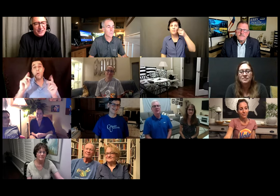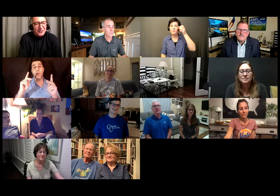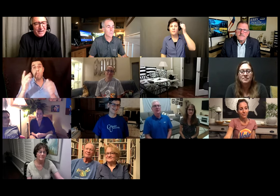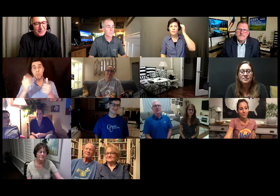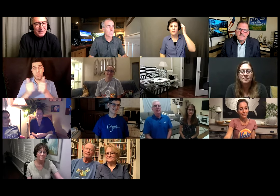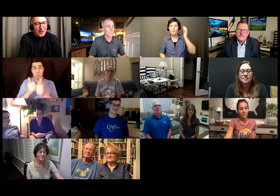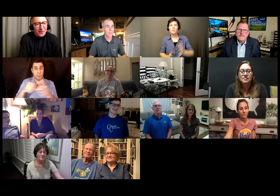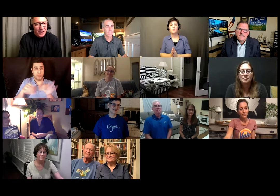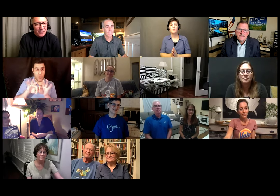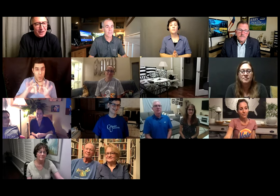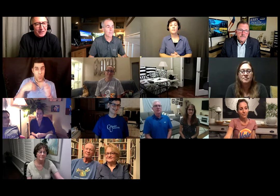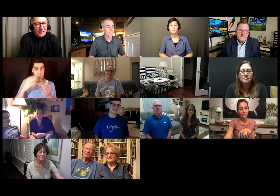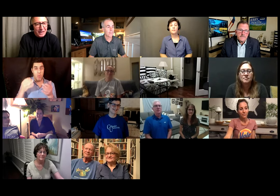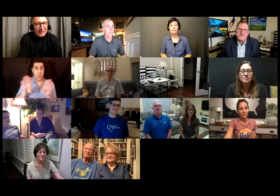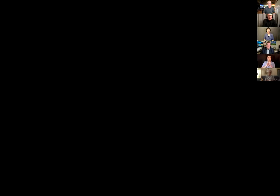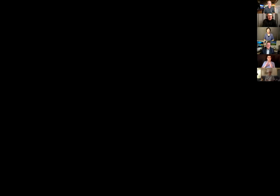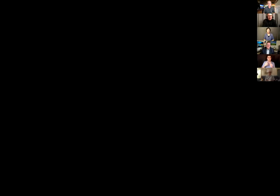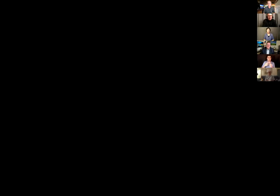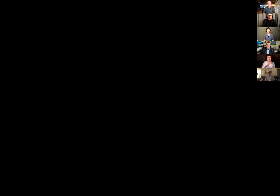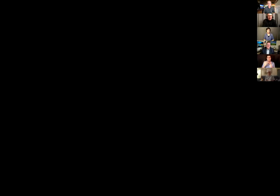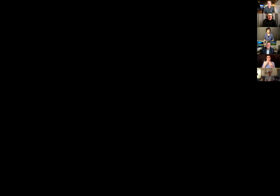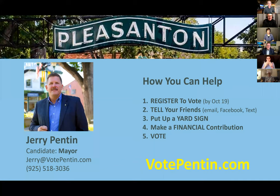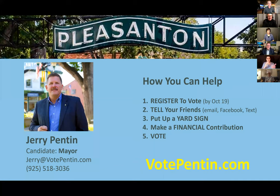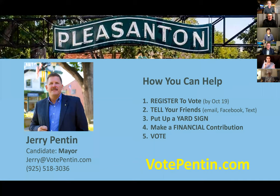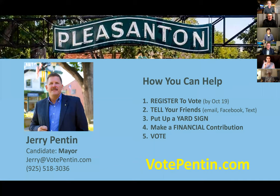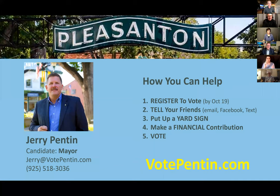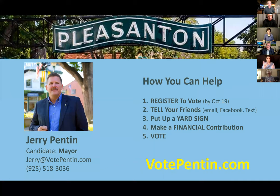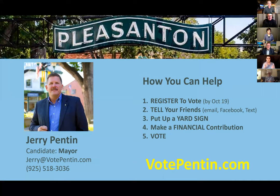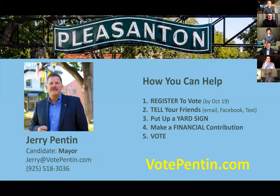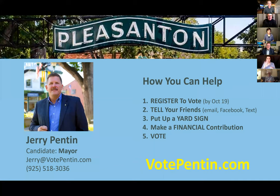Okay, so Sam's saying, all right, well, I think most importantly,